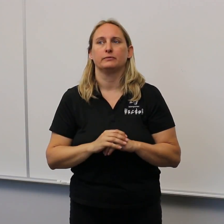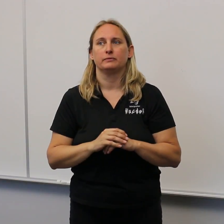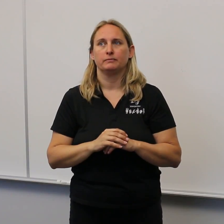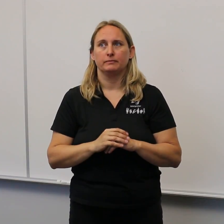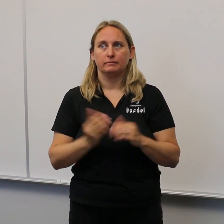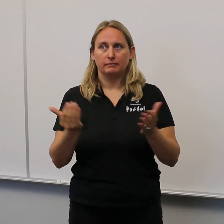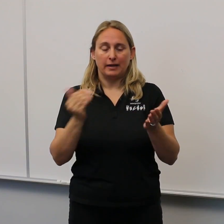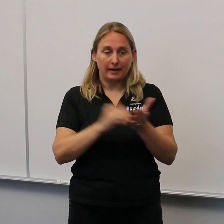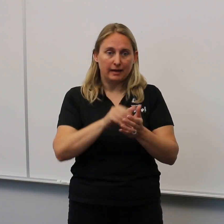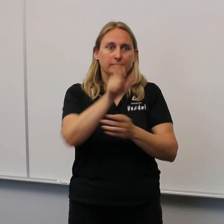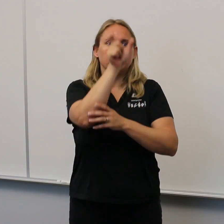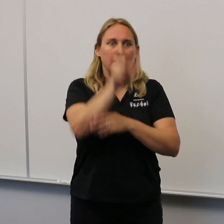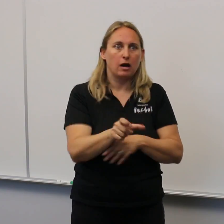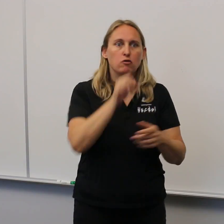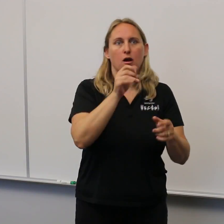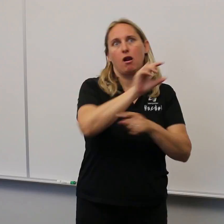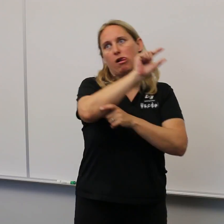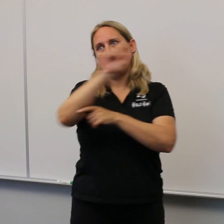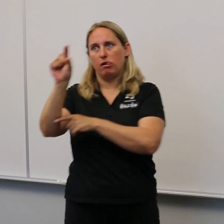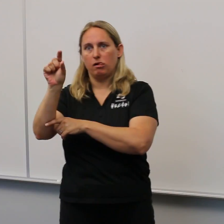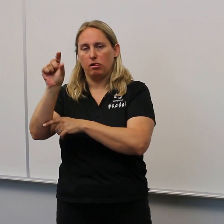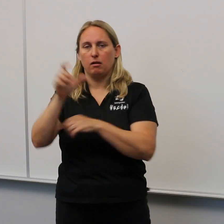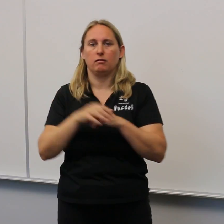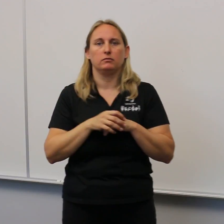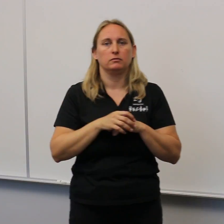Again, I'm working down, not across, and I have 1 equal sign per line.